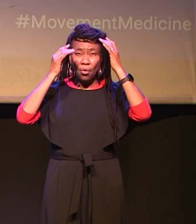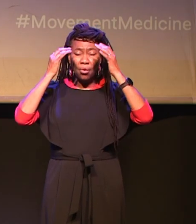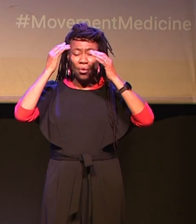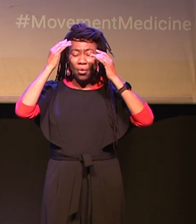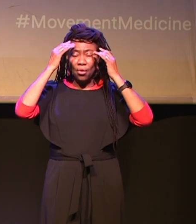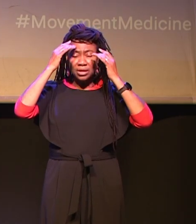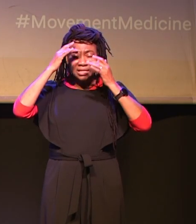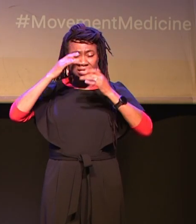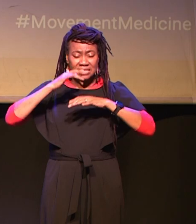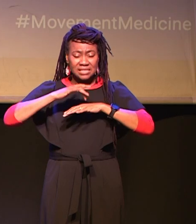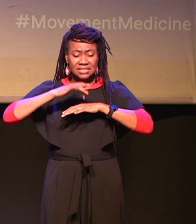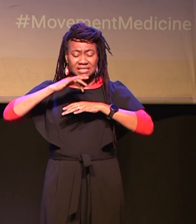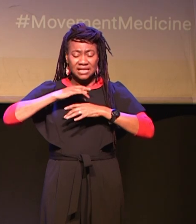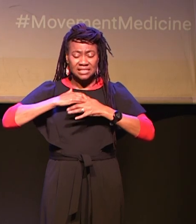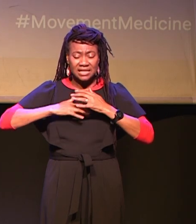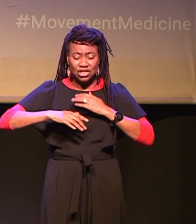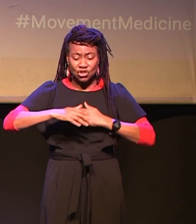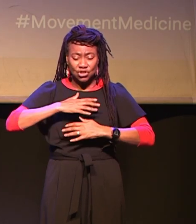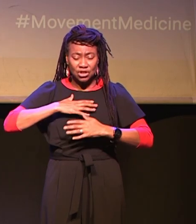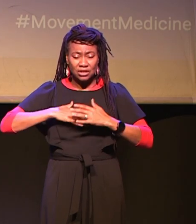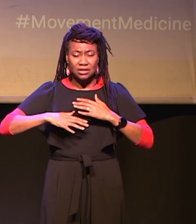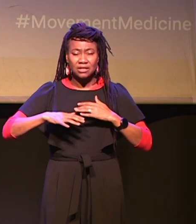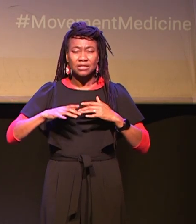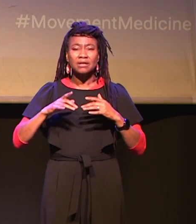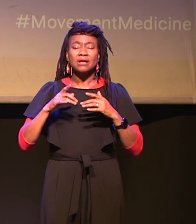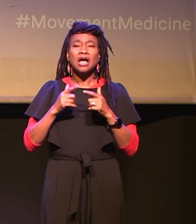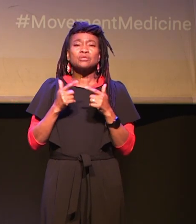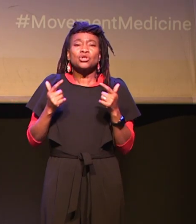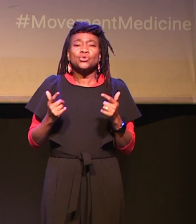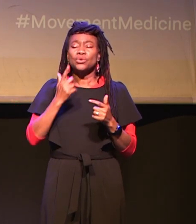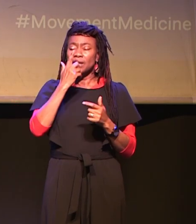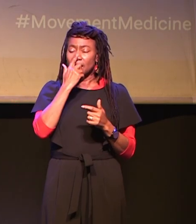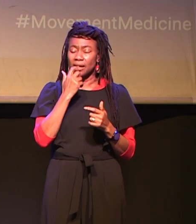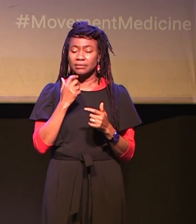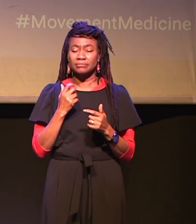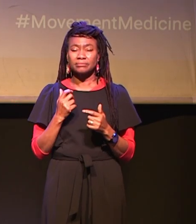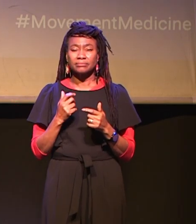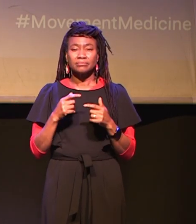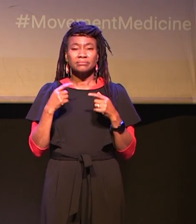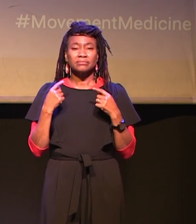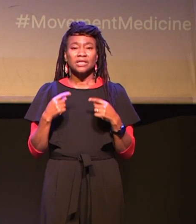without clamping down or rejecting as much as we can. Just allowing ourselves to be with what is.